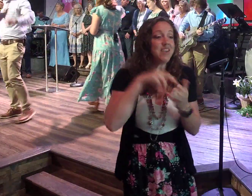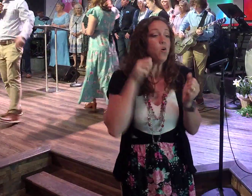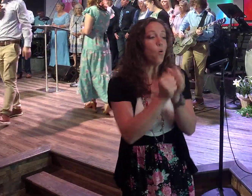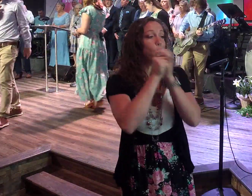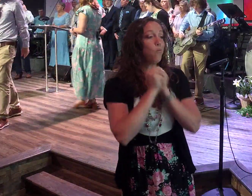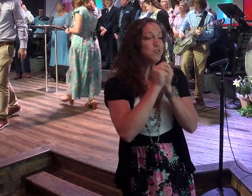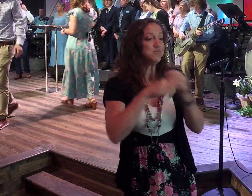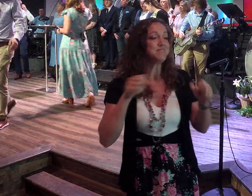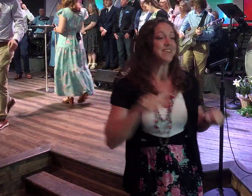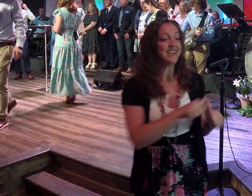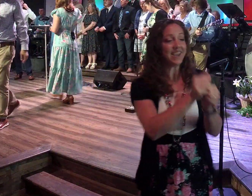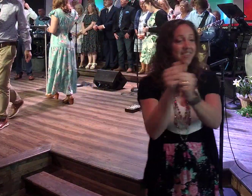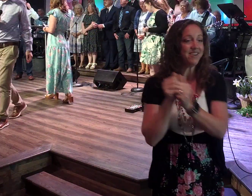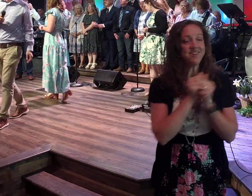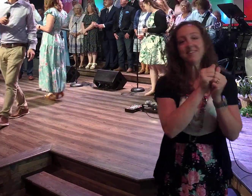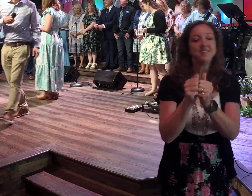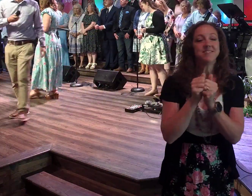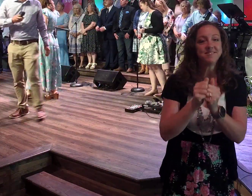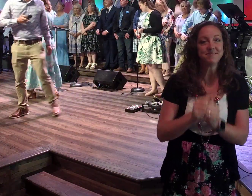Together.